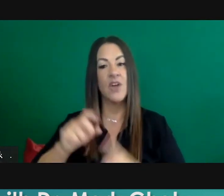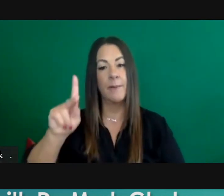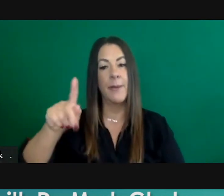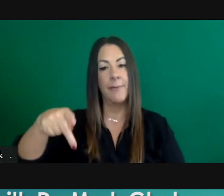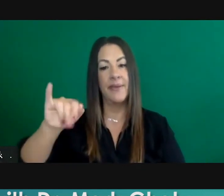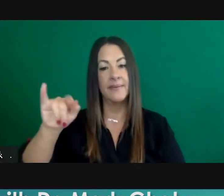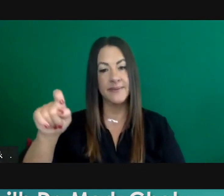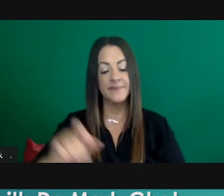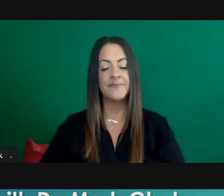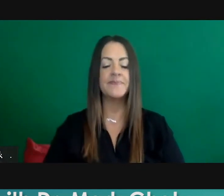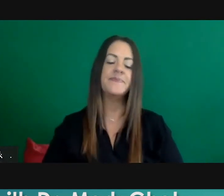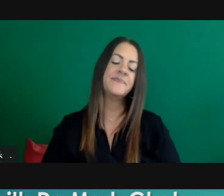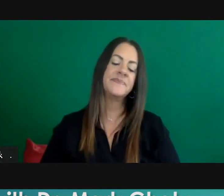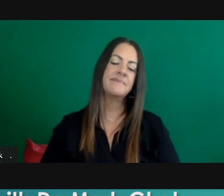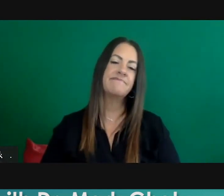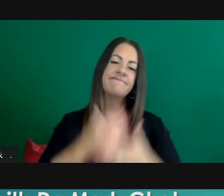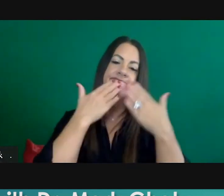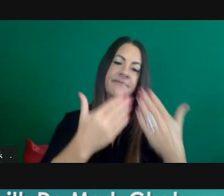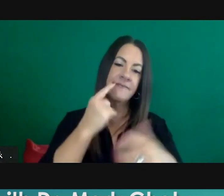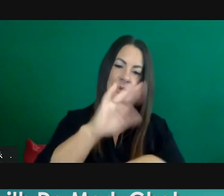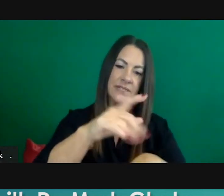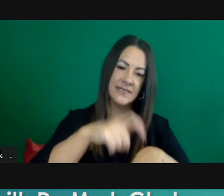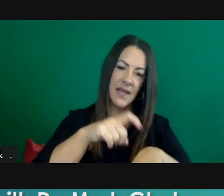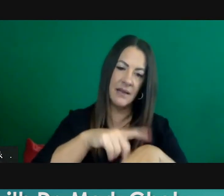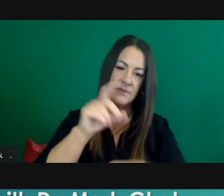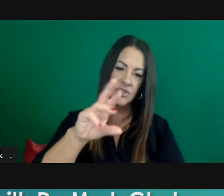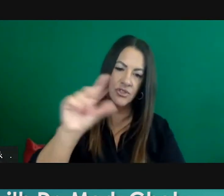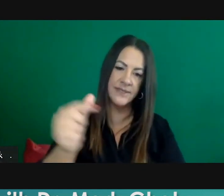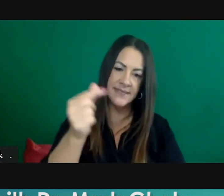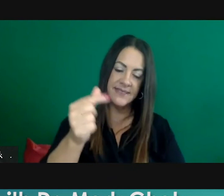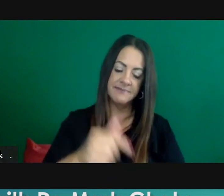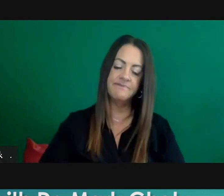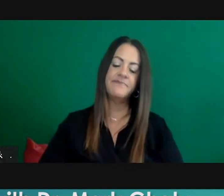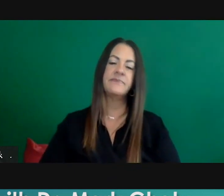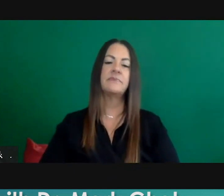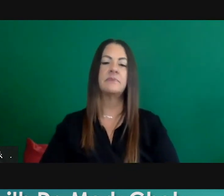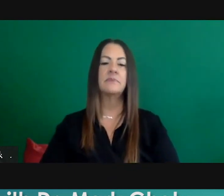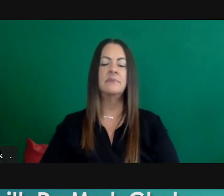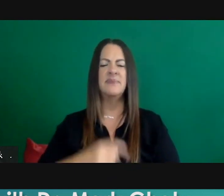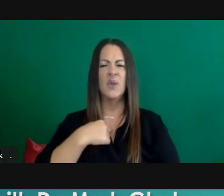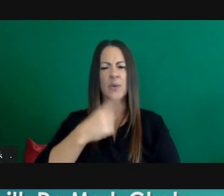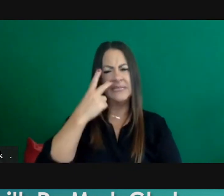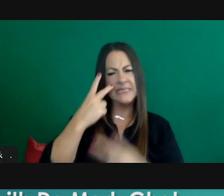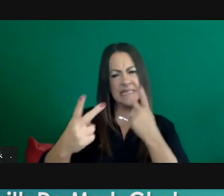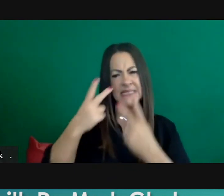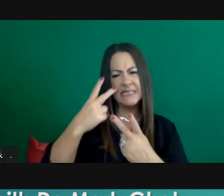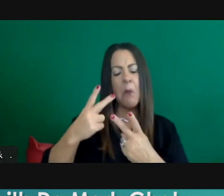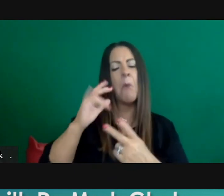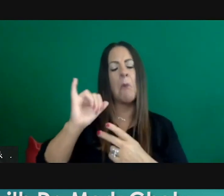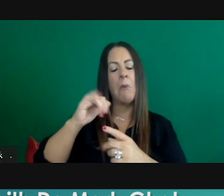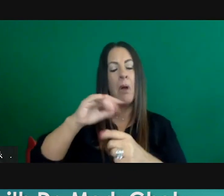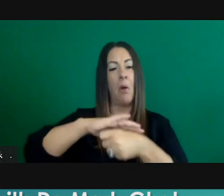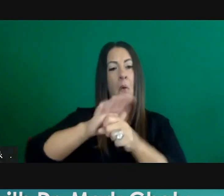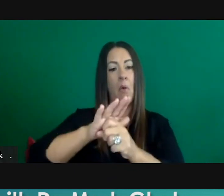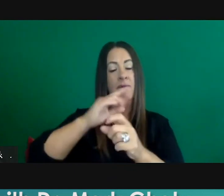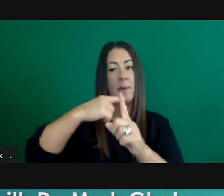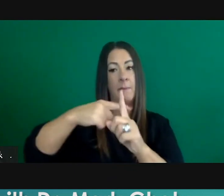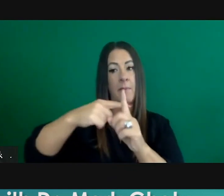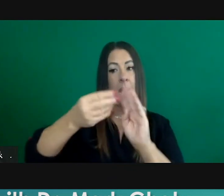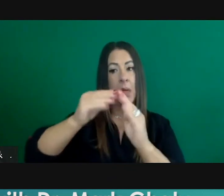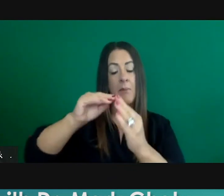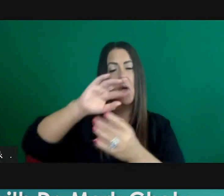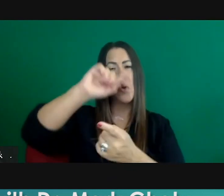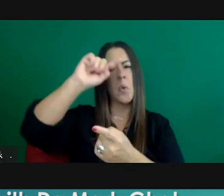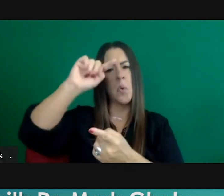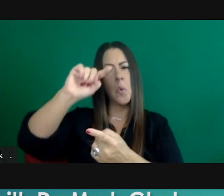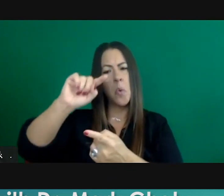Hi, Dr. Ghaly. Thank you for your time. As we look at positivity rates going down statewide, even in large outbreak